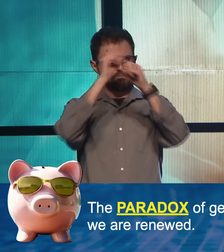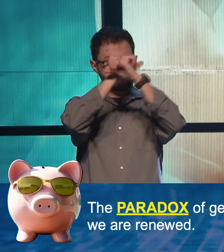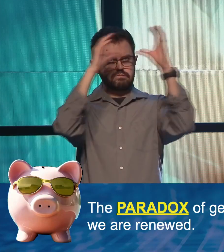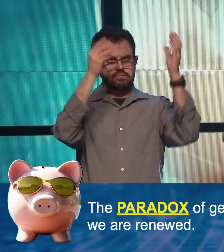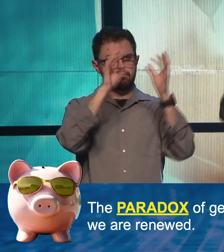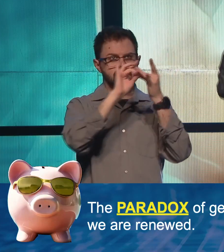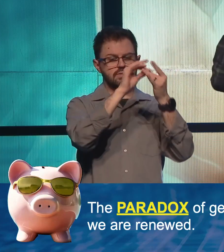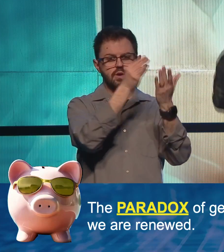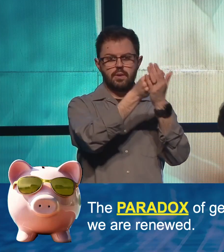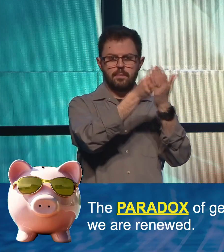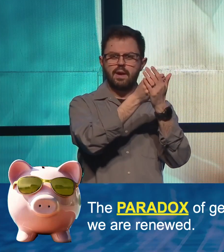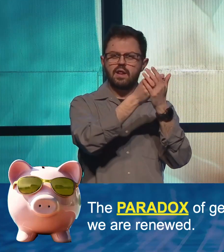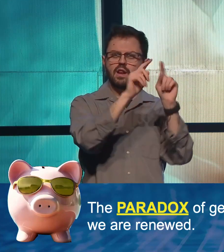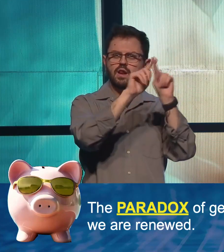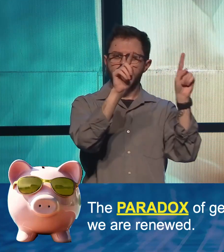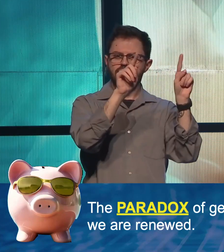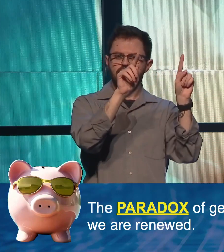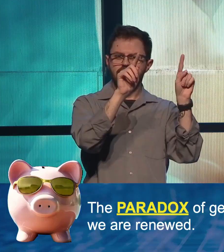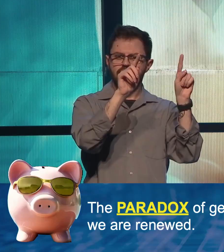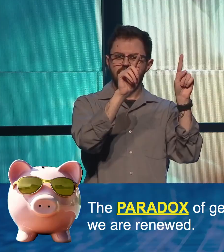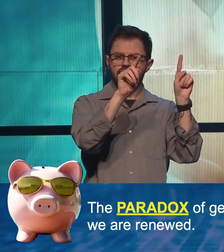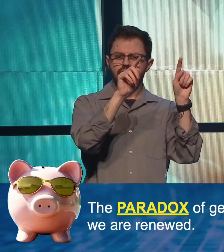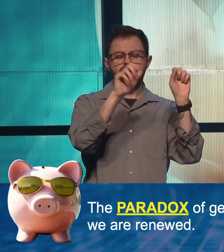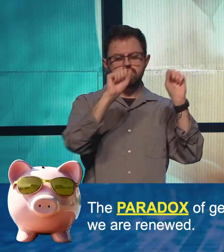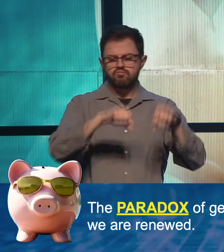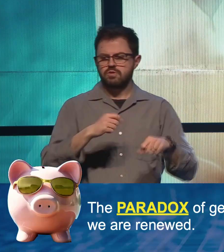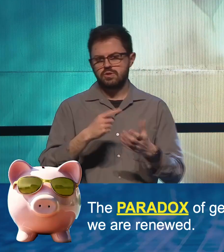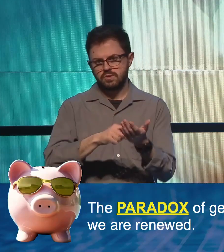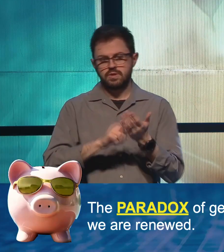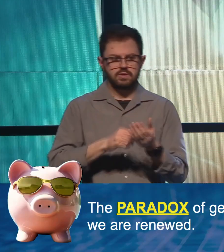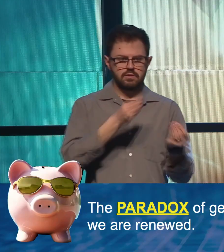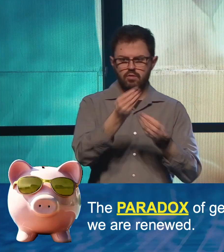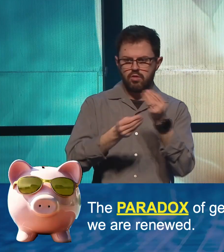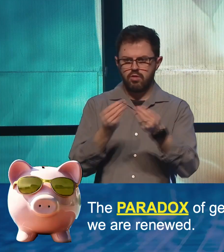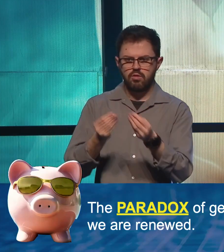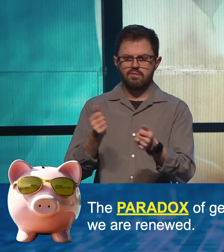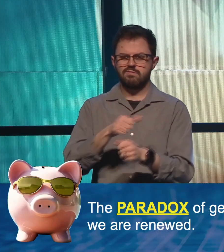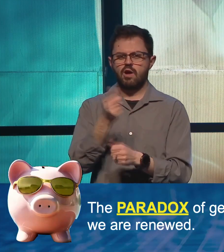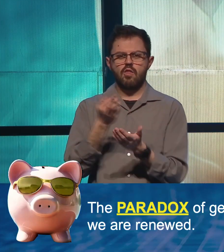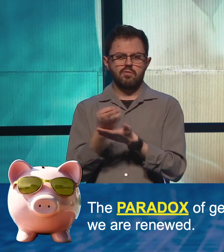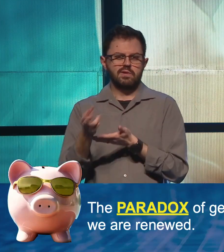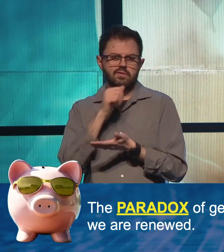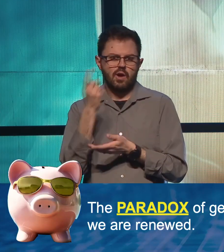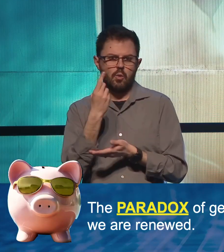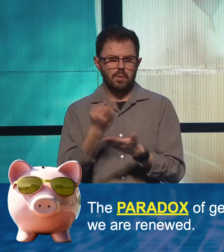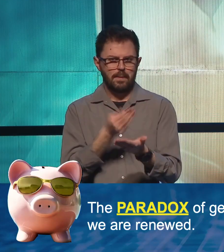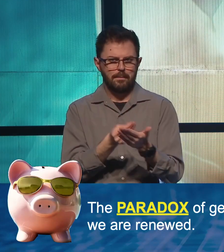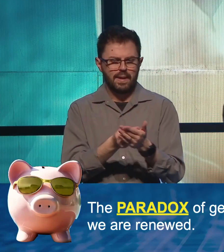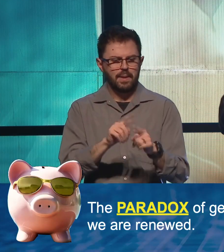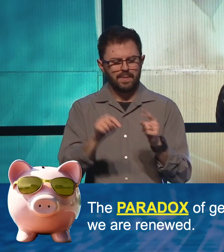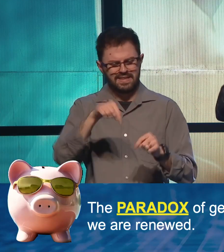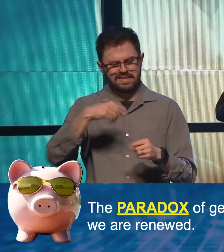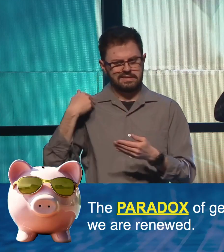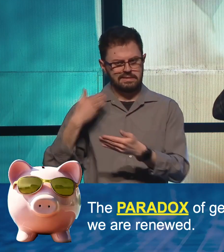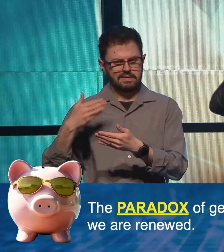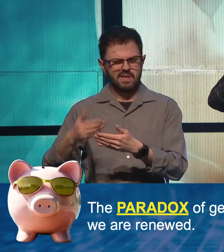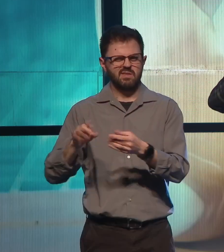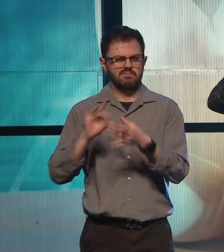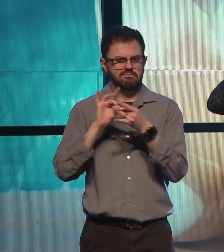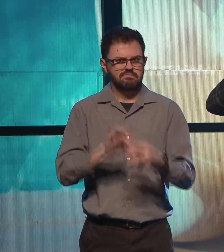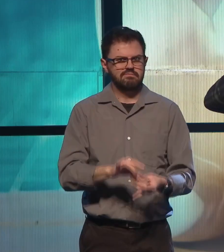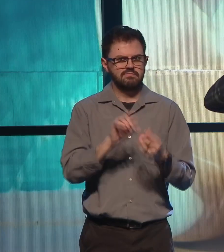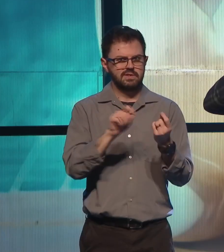generous with lots of stuff, but we're talking specifically about generosity with our finances in this series, right? And so it's interesting because